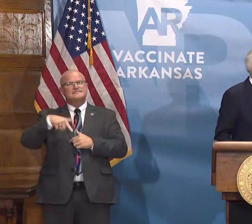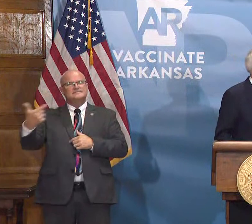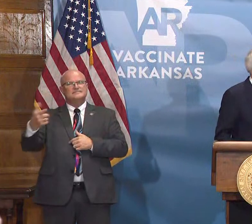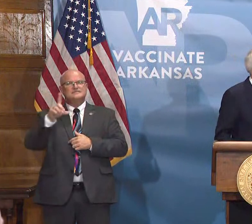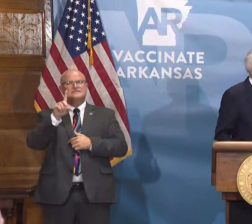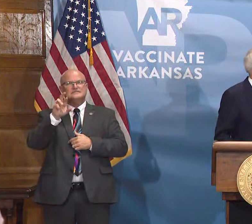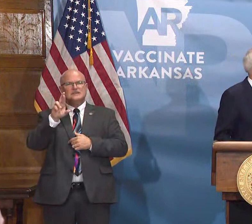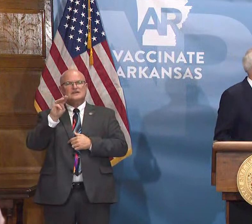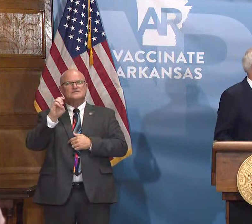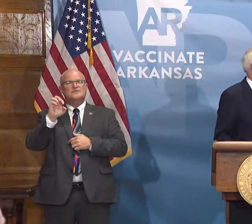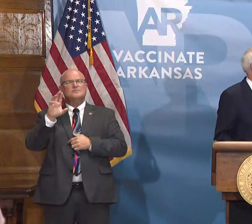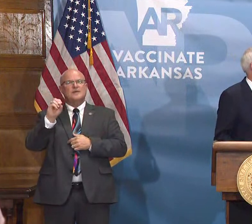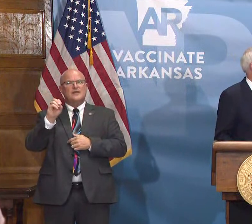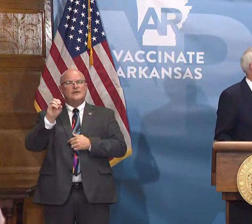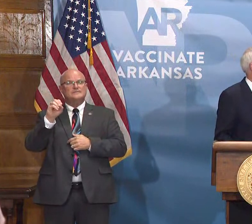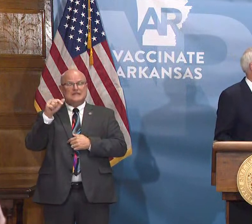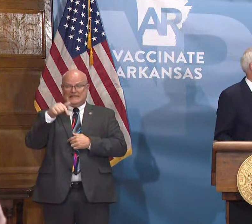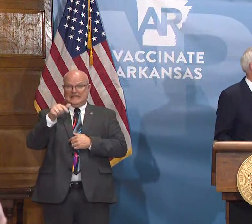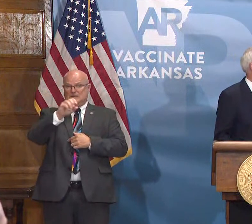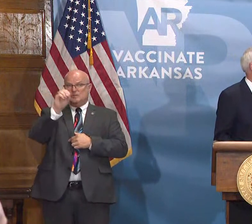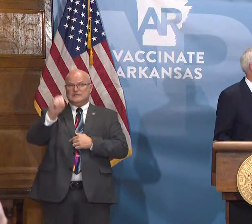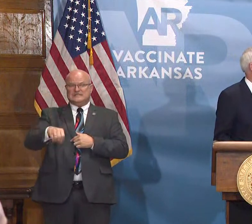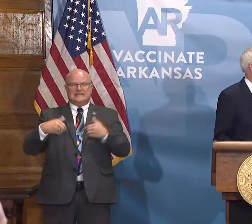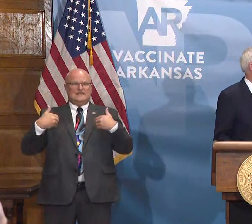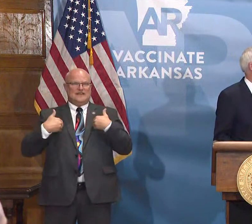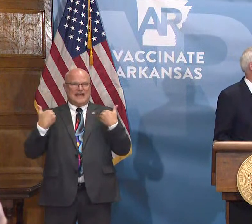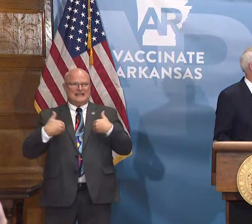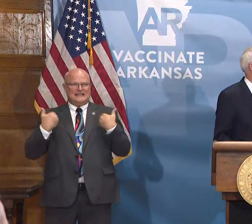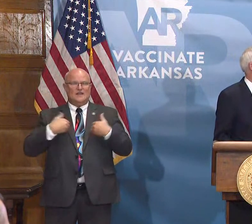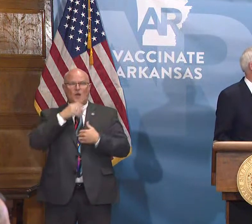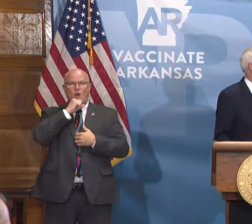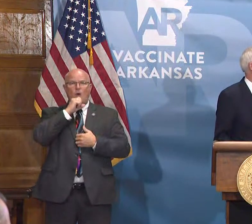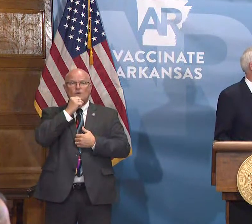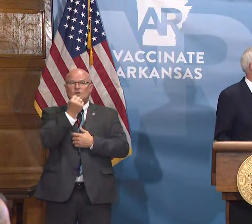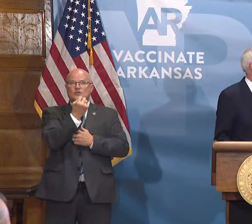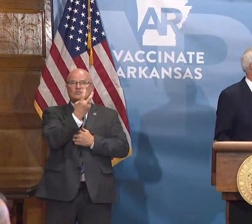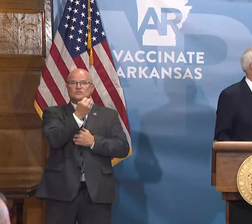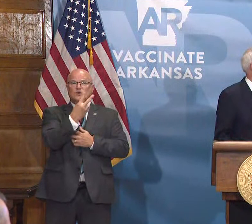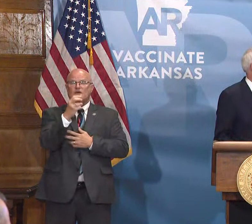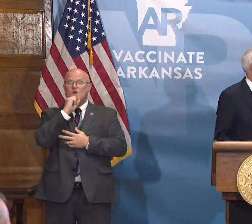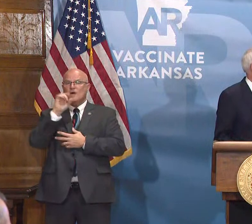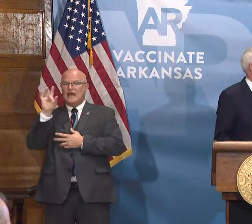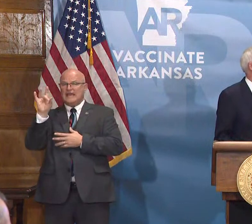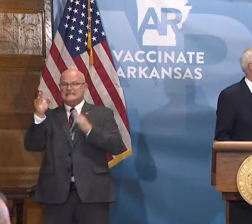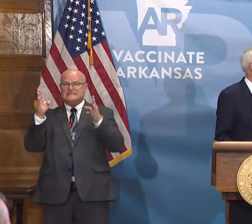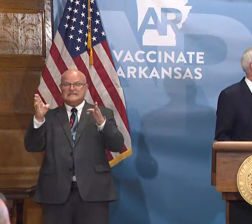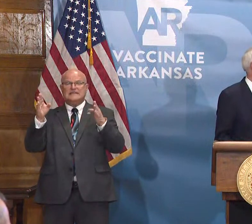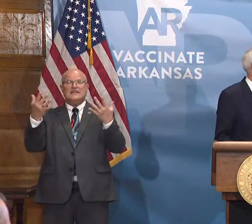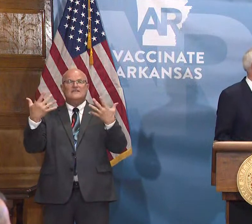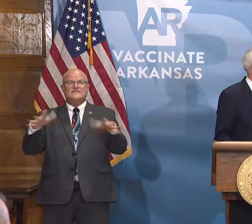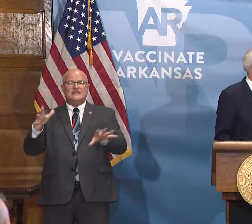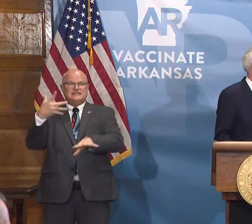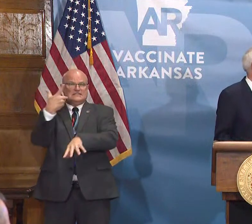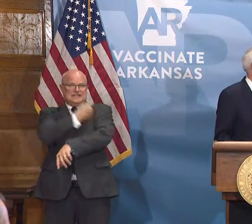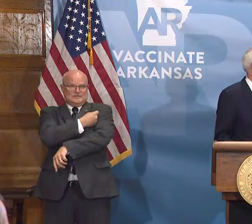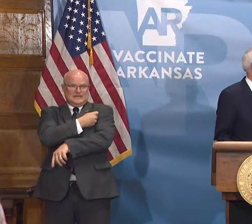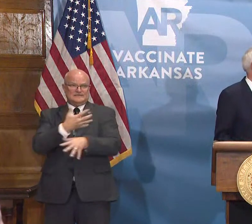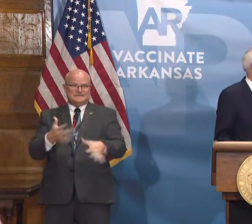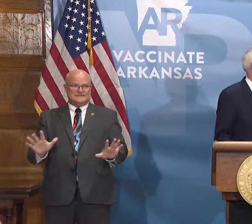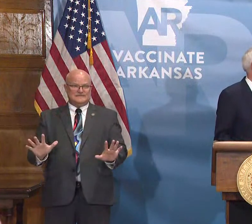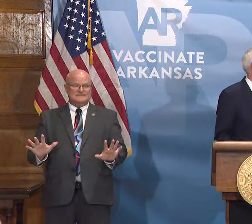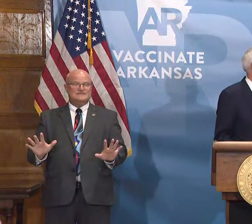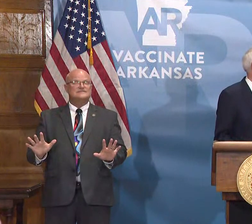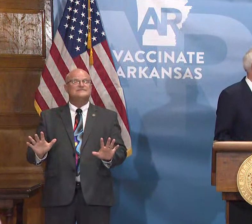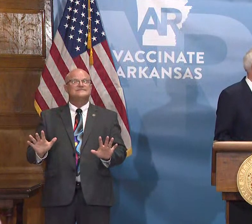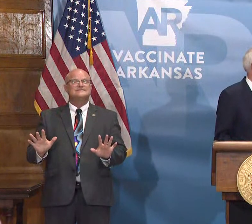Romero. This is the percent of adolescents ages 12 to 18 who have been immunized.